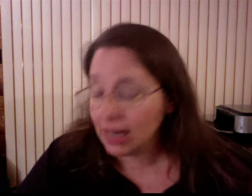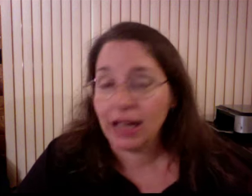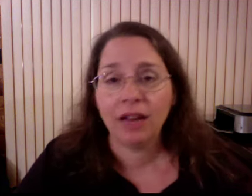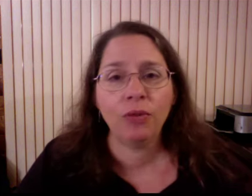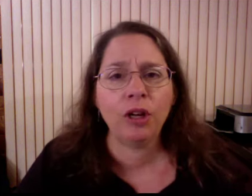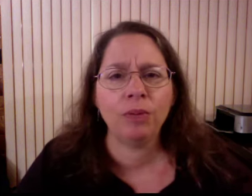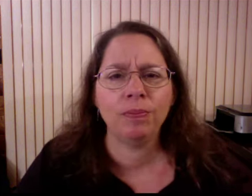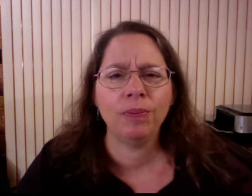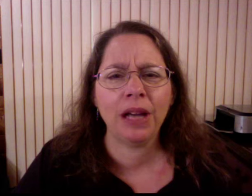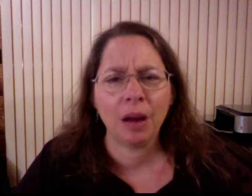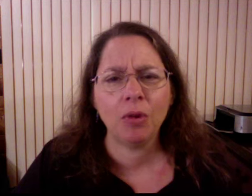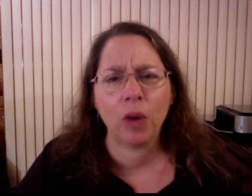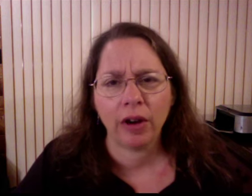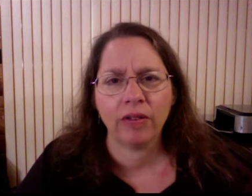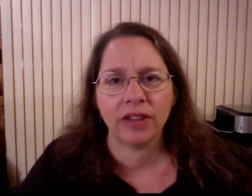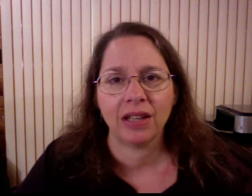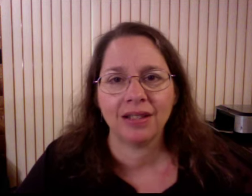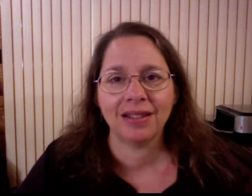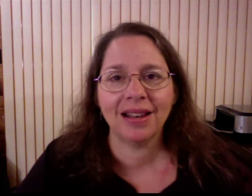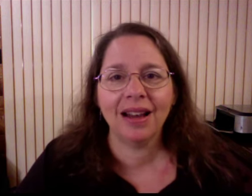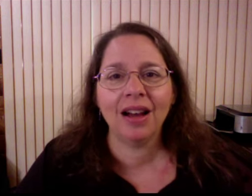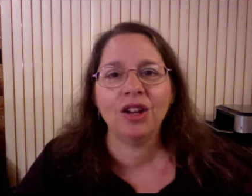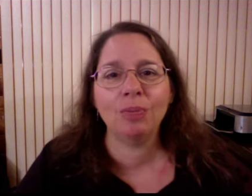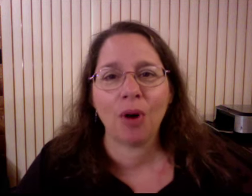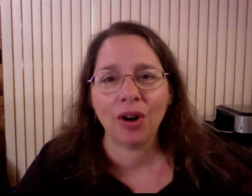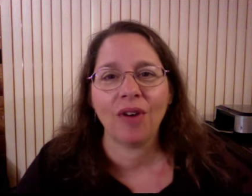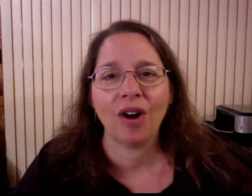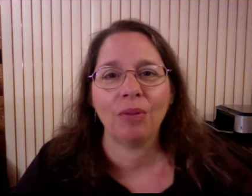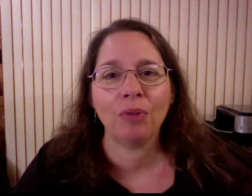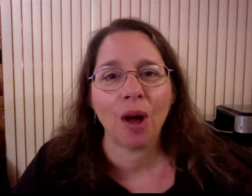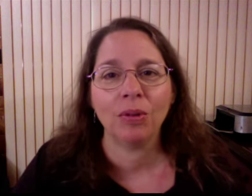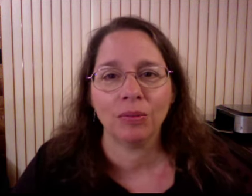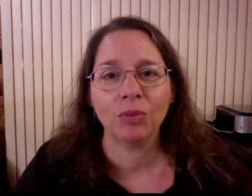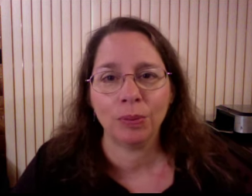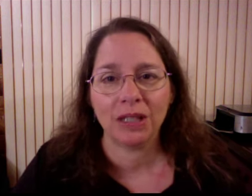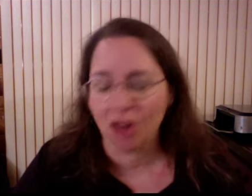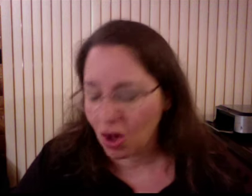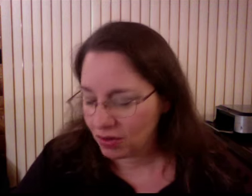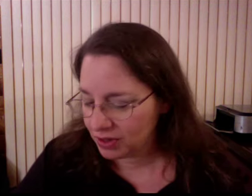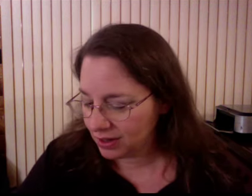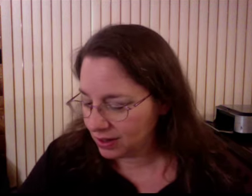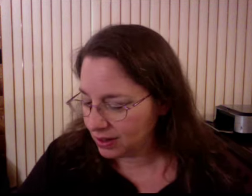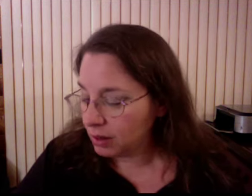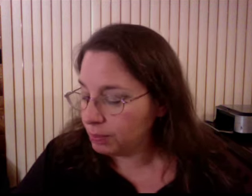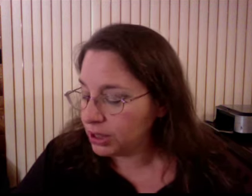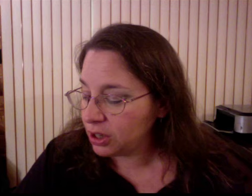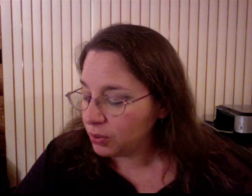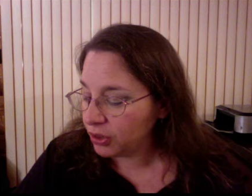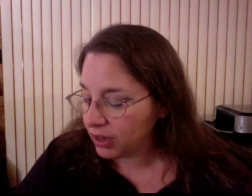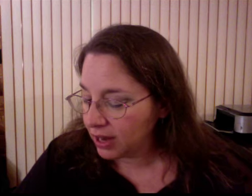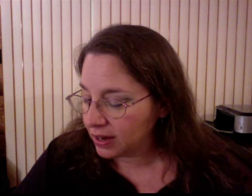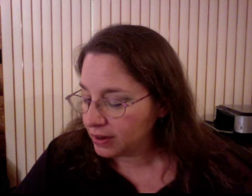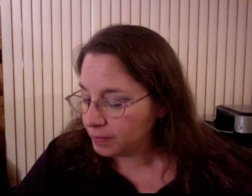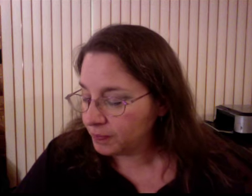If we could become aware of this, a good part of our problem would be solved. But don't think